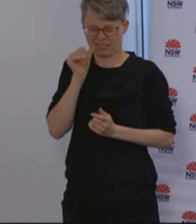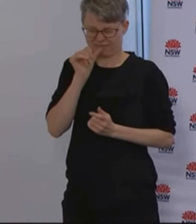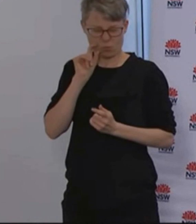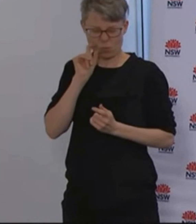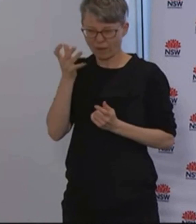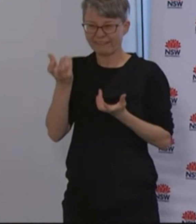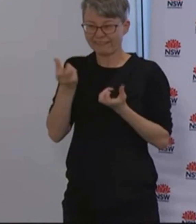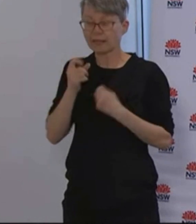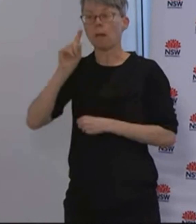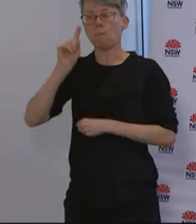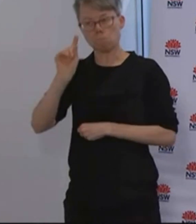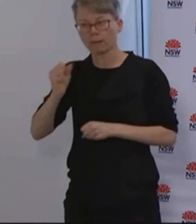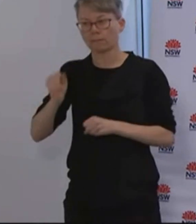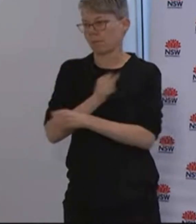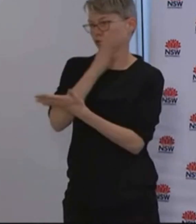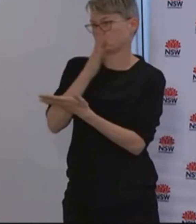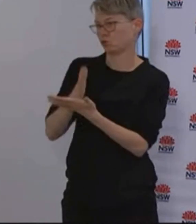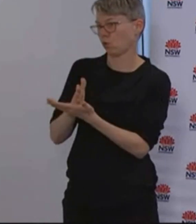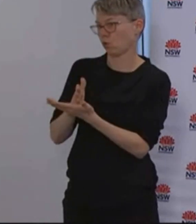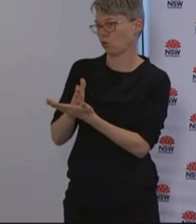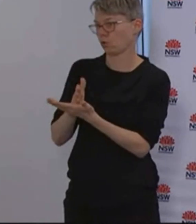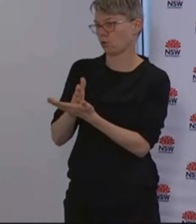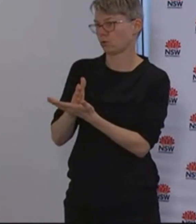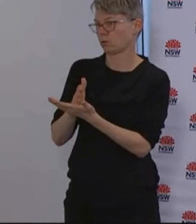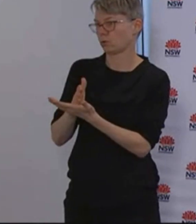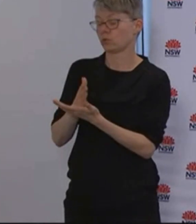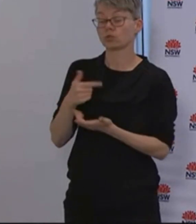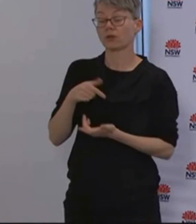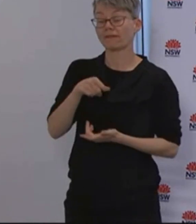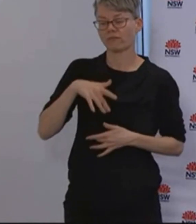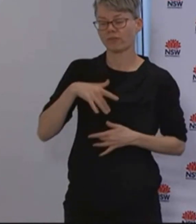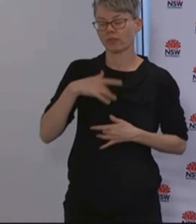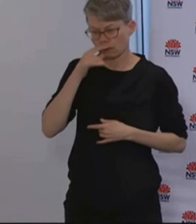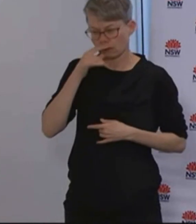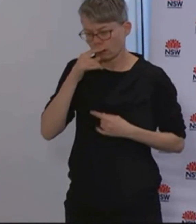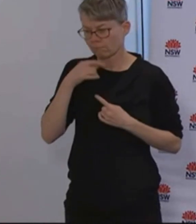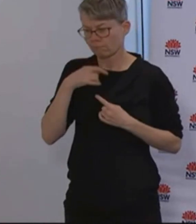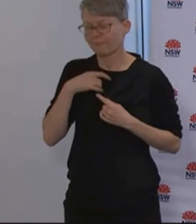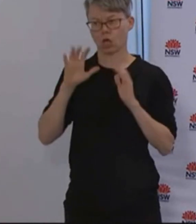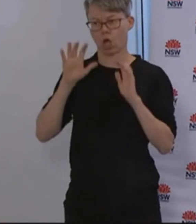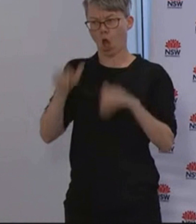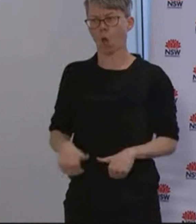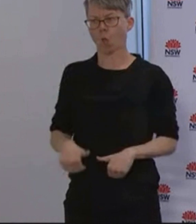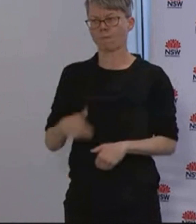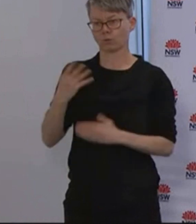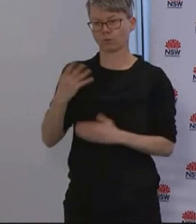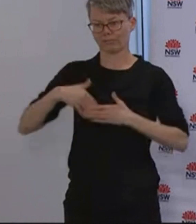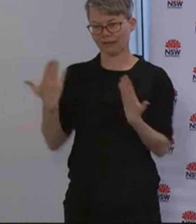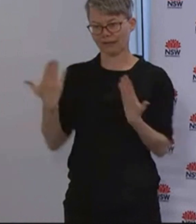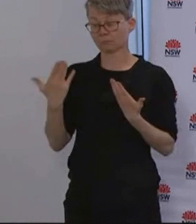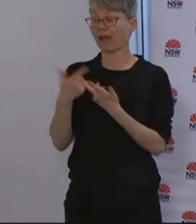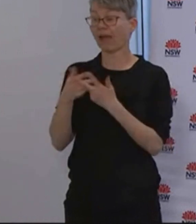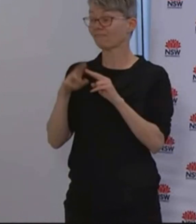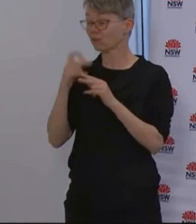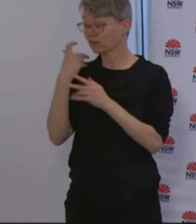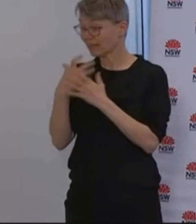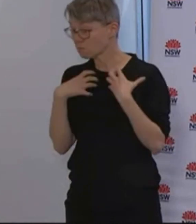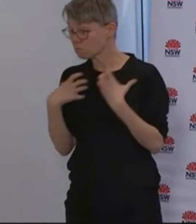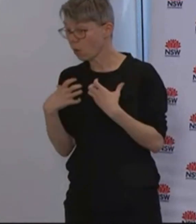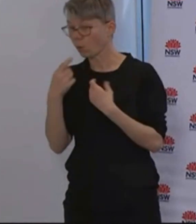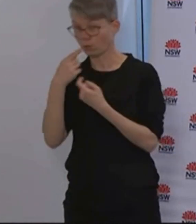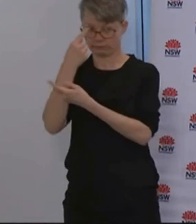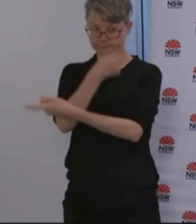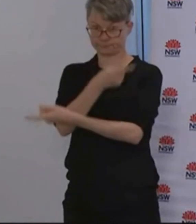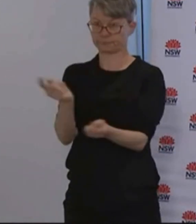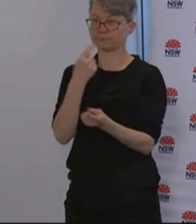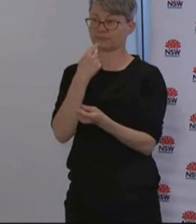appropriately isolating. If information changes, we will provide an update. I would like to